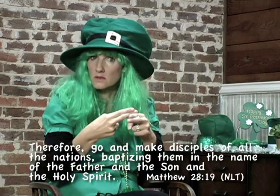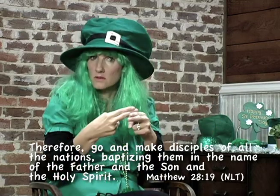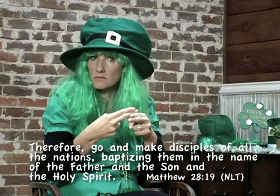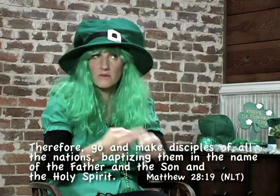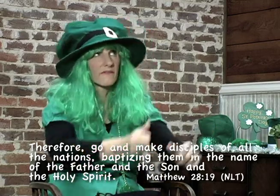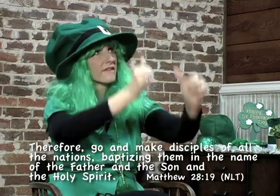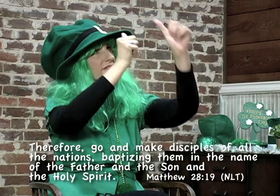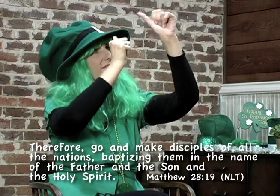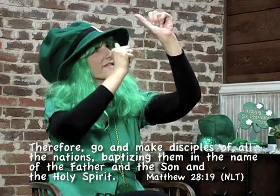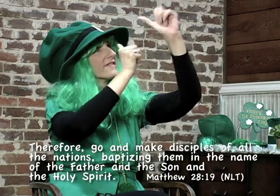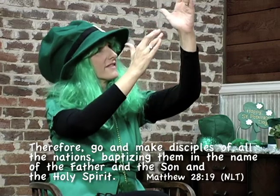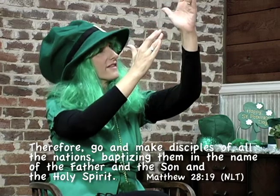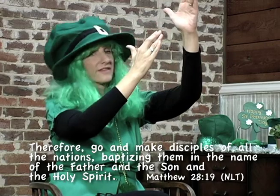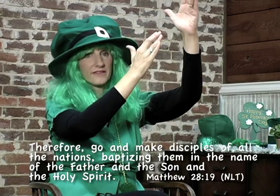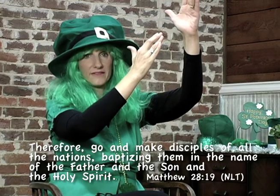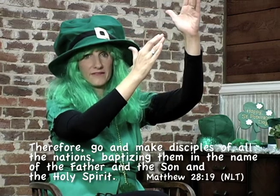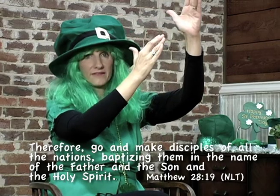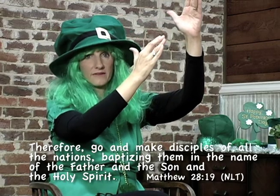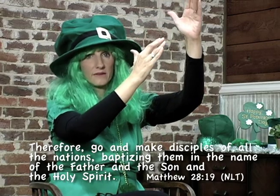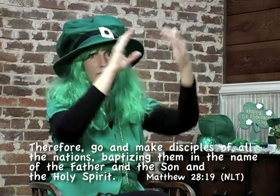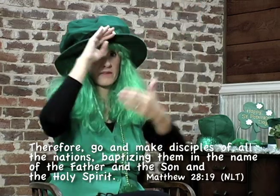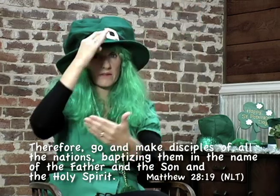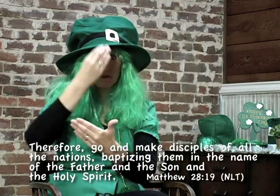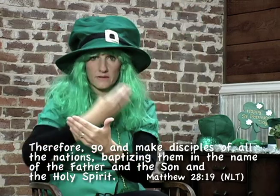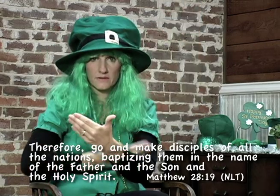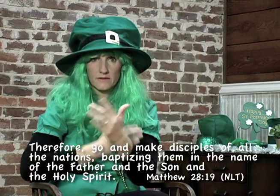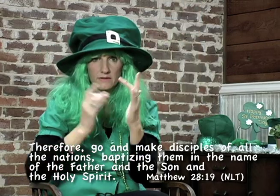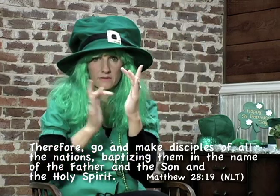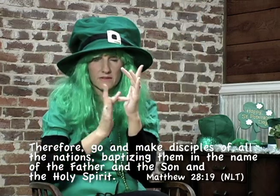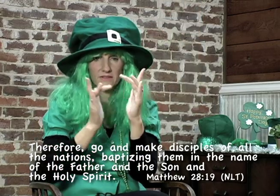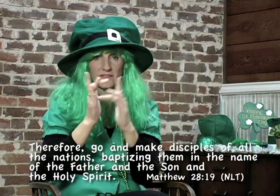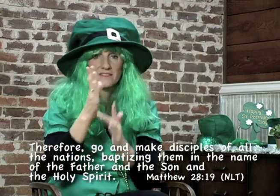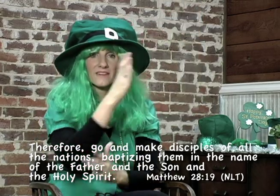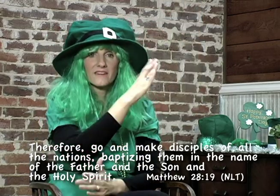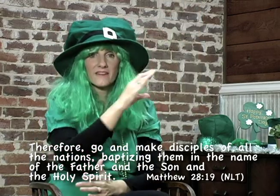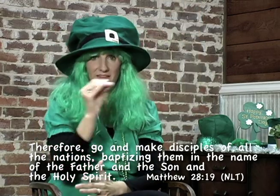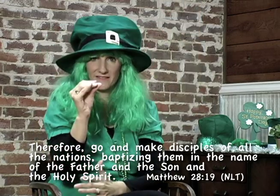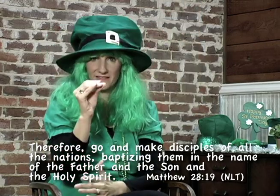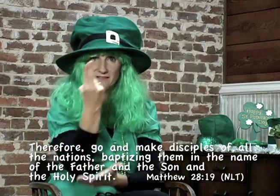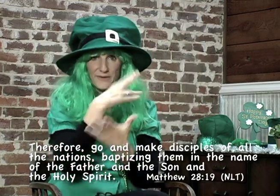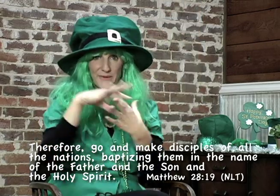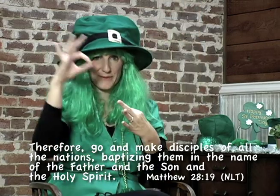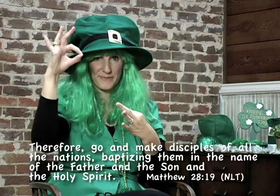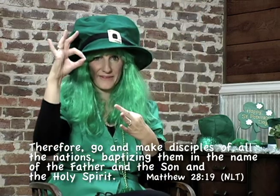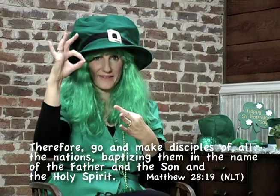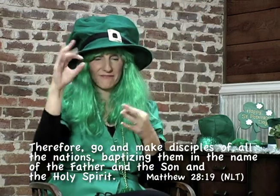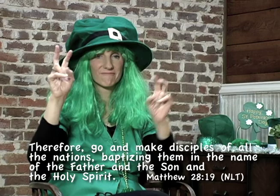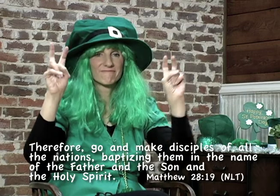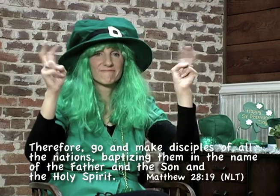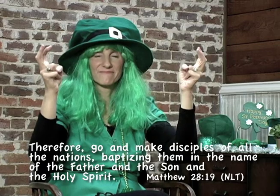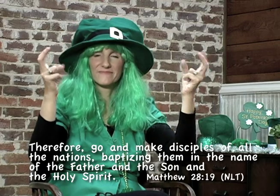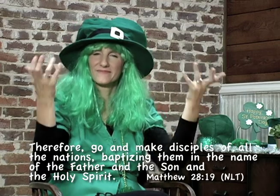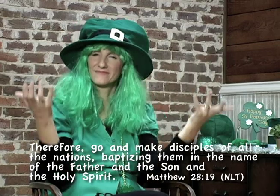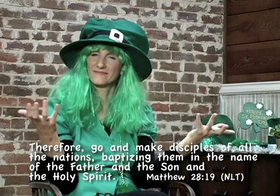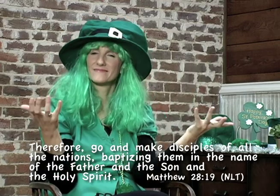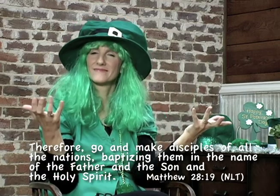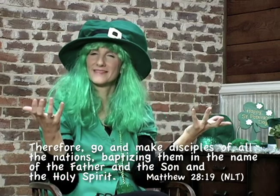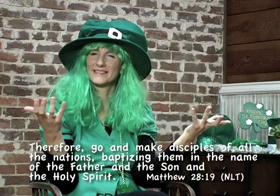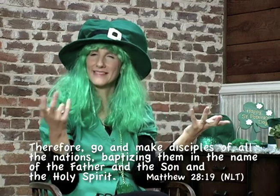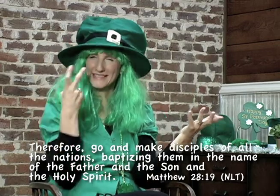them in the name of the Father and the Son Jesus and the Holy Spirit.